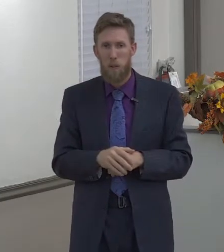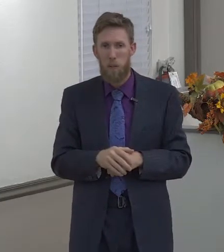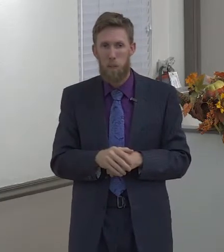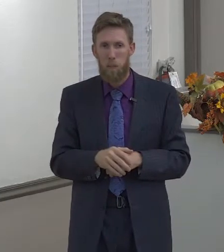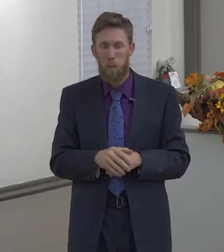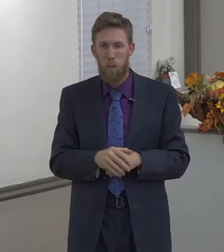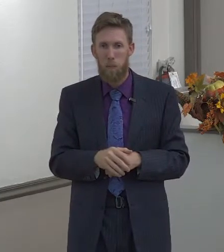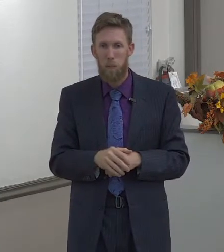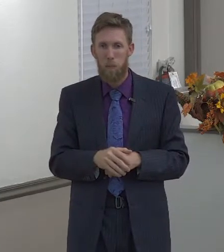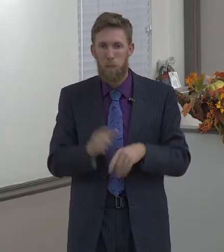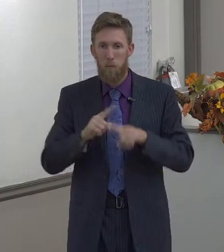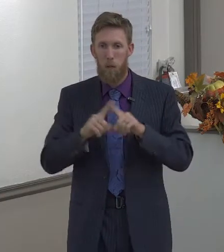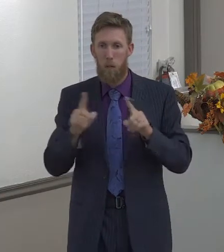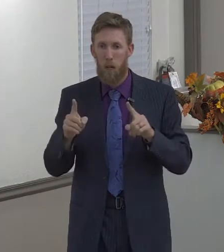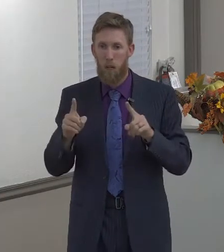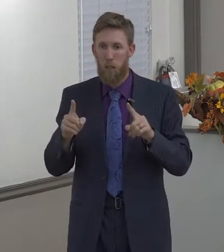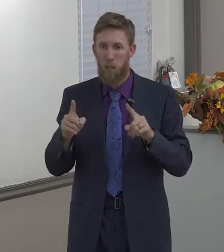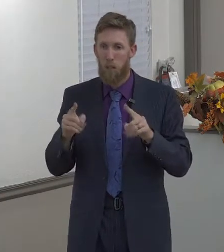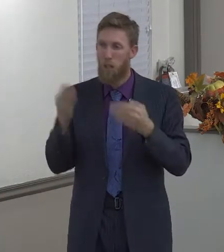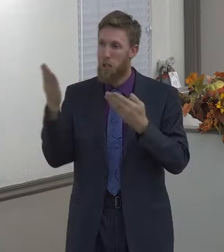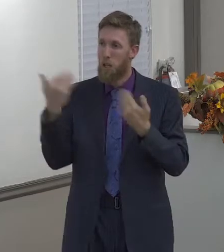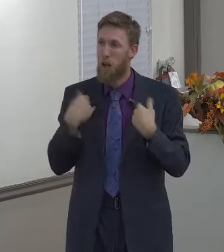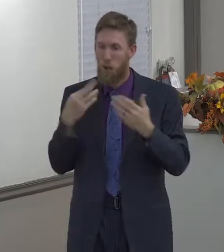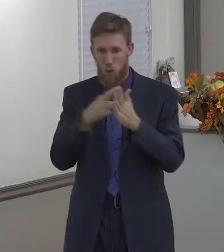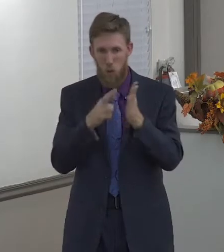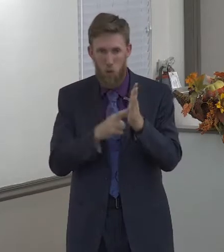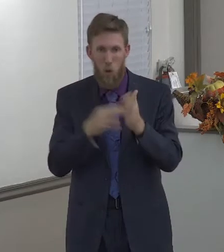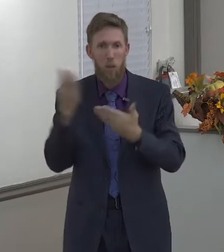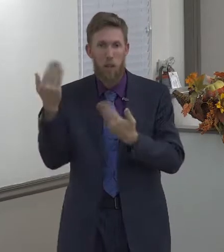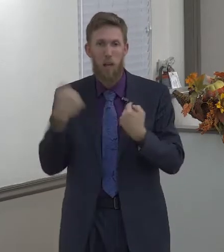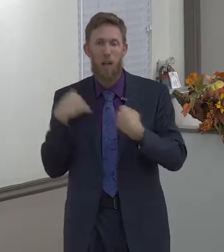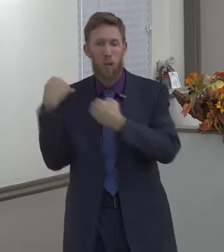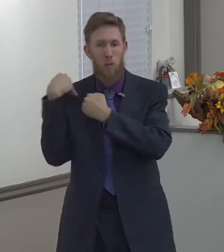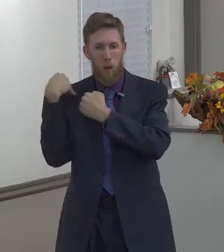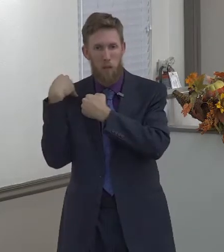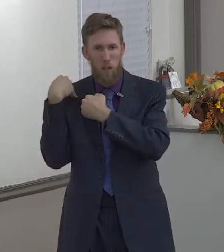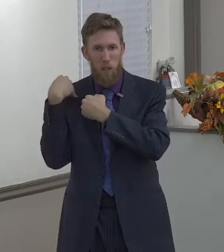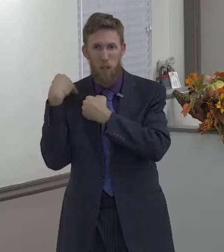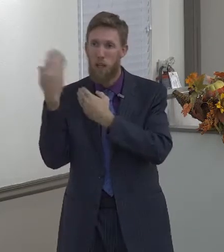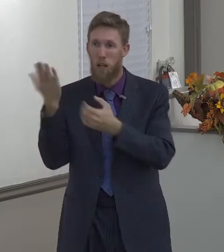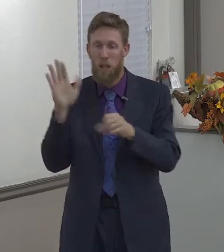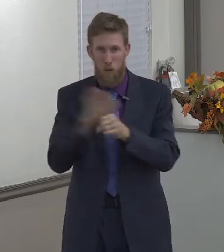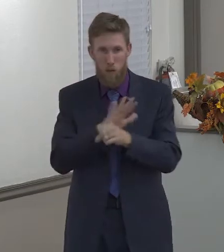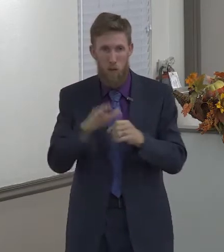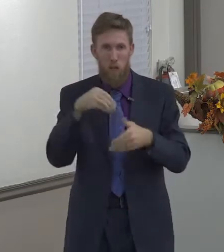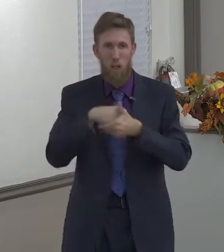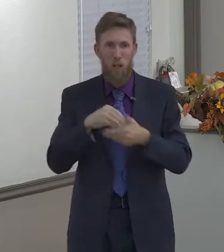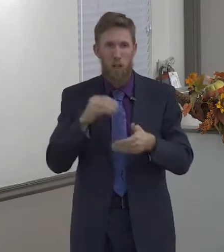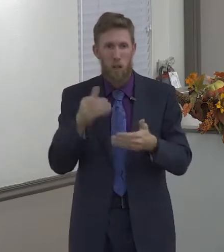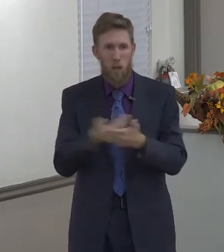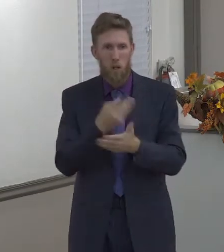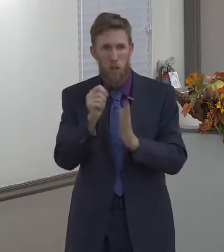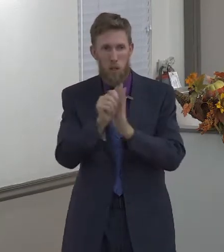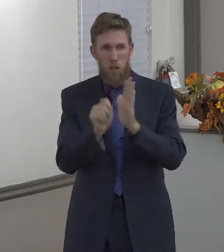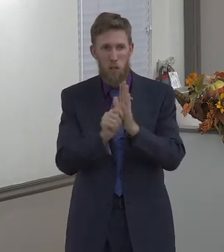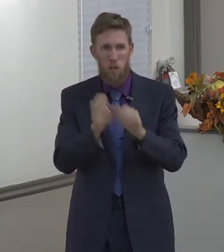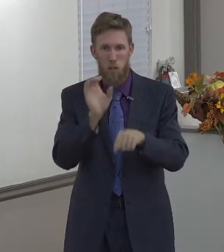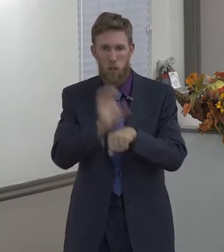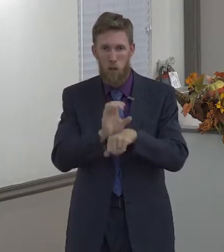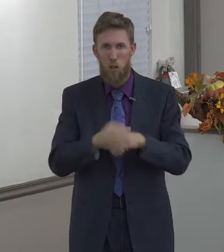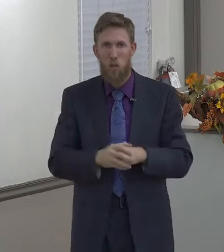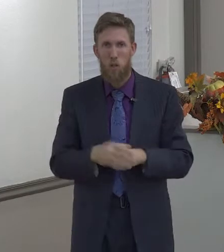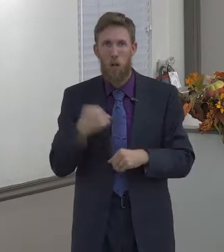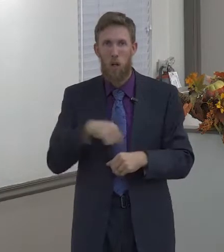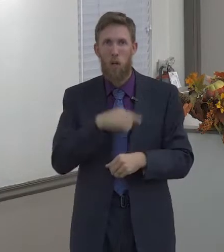And we're going to talk a lot about unity tonight, and that is one of the things, is he provides the miracle of unity. We